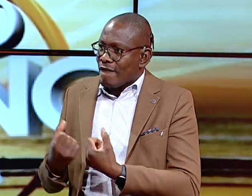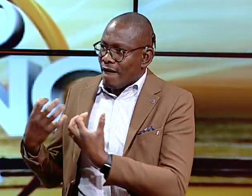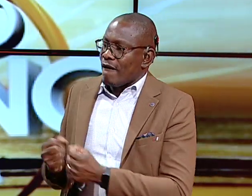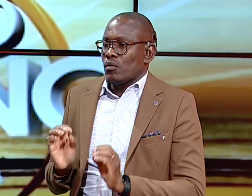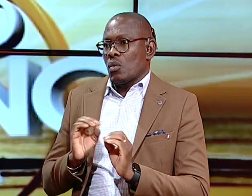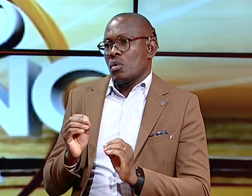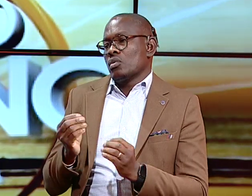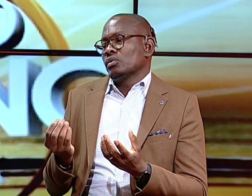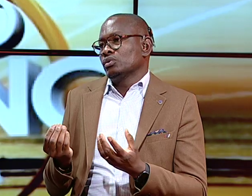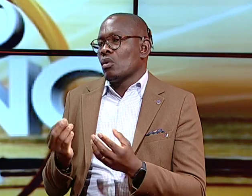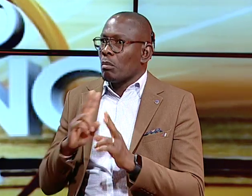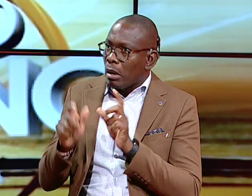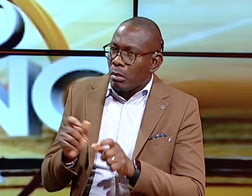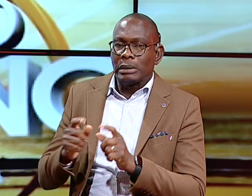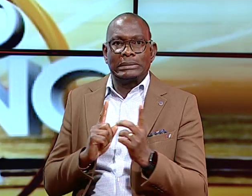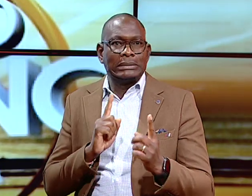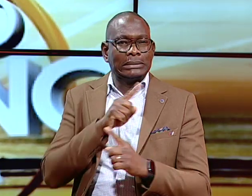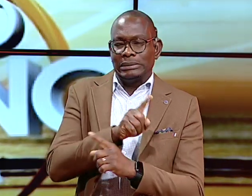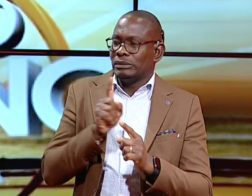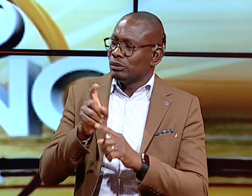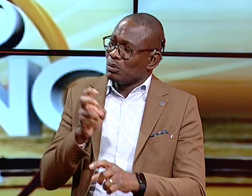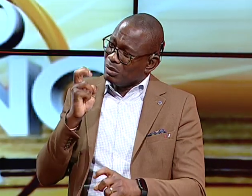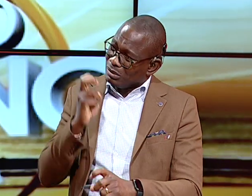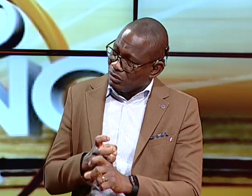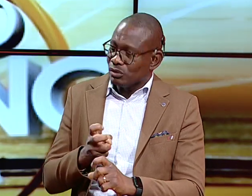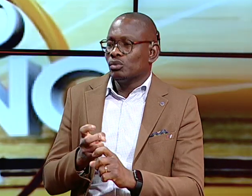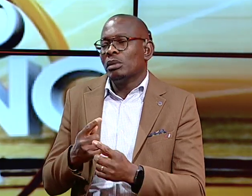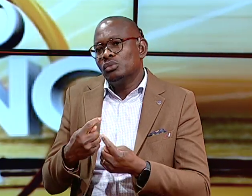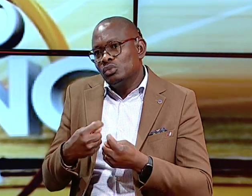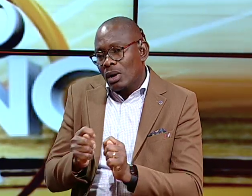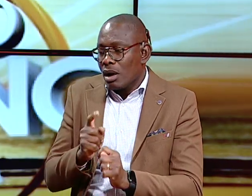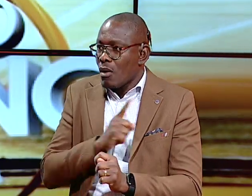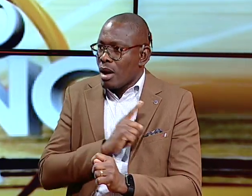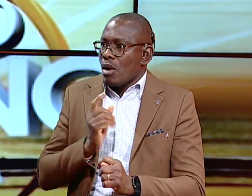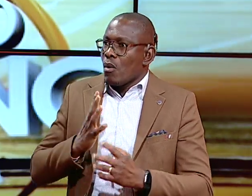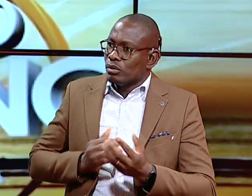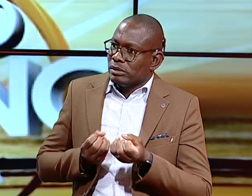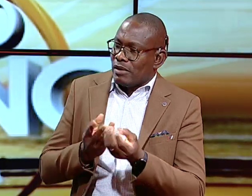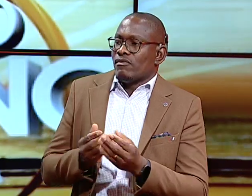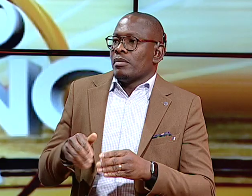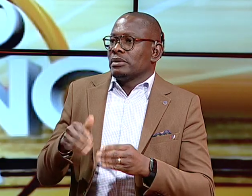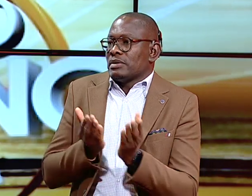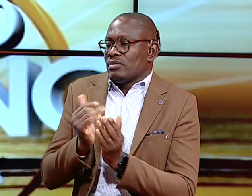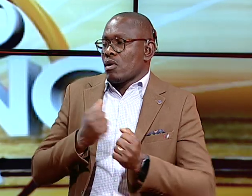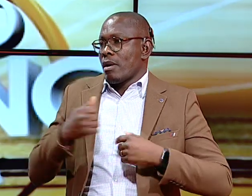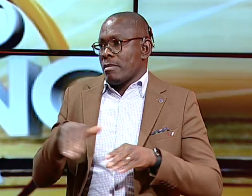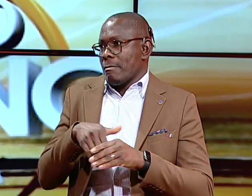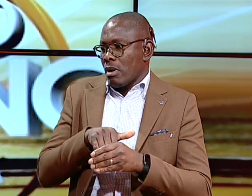discriminating against them. So we need to make sure that we can work with government to try to make sure that their services